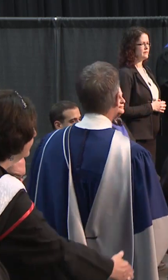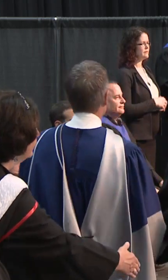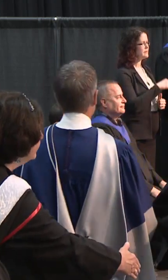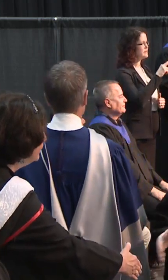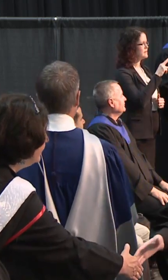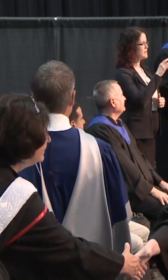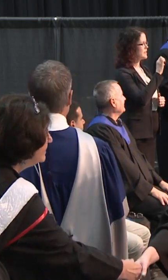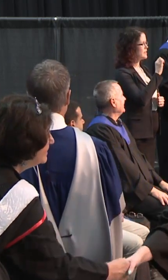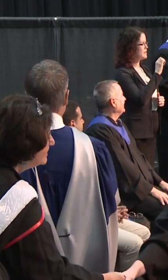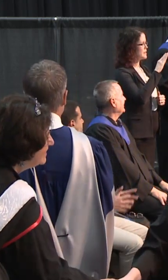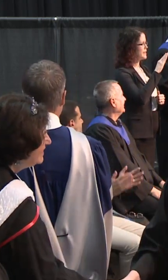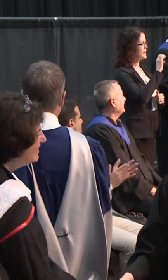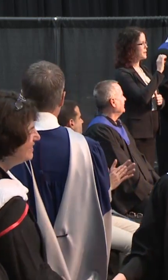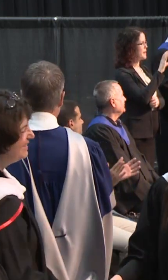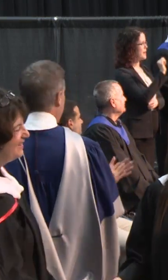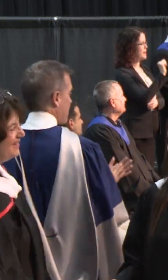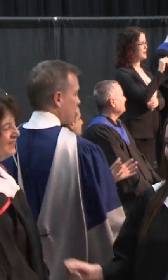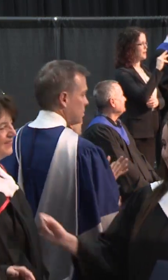Rebecca Mosier.